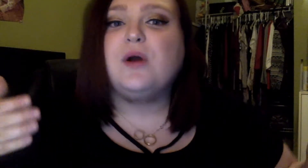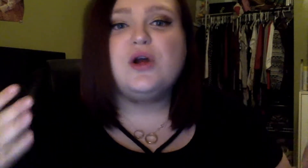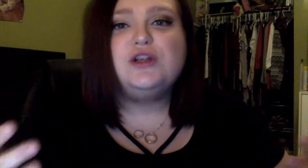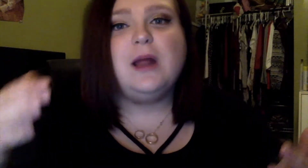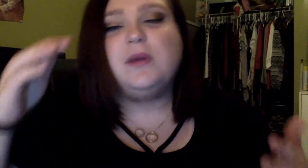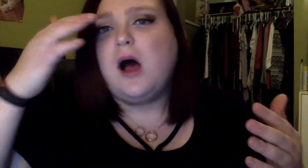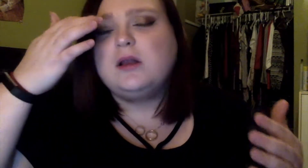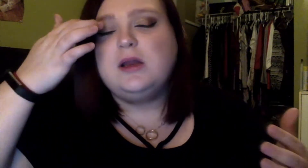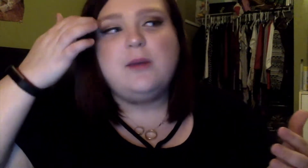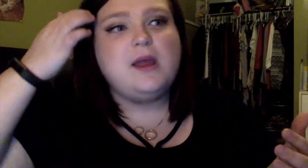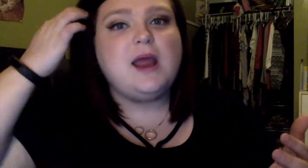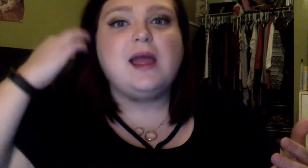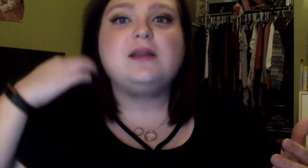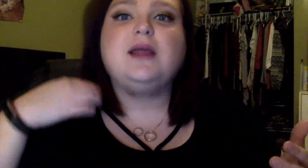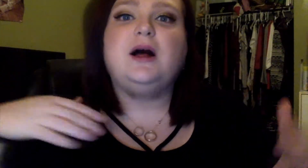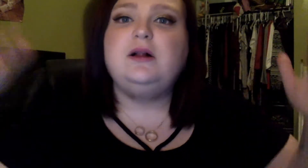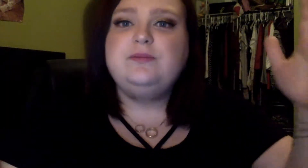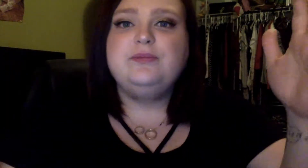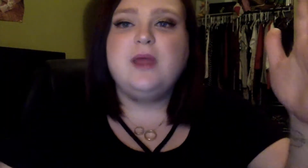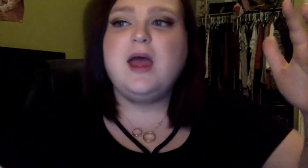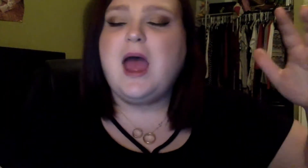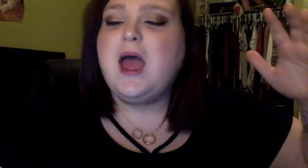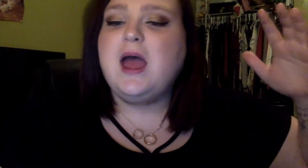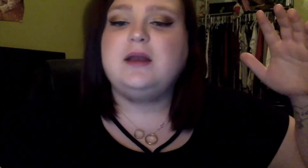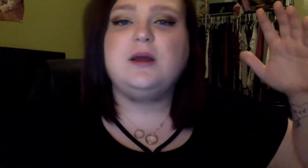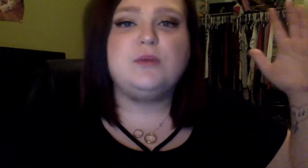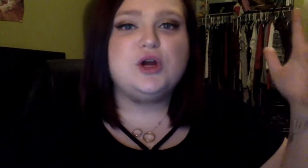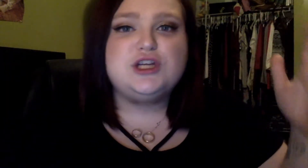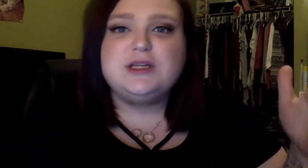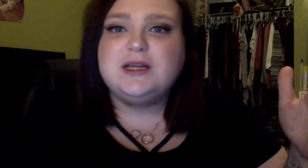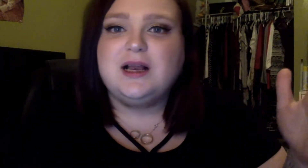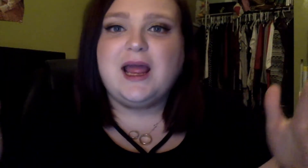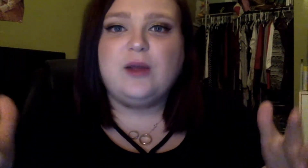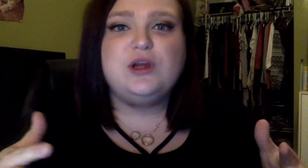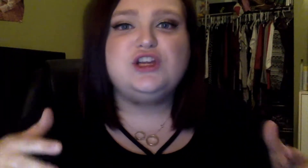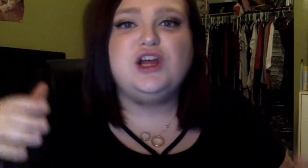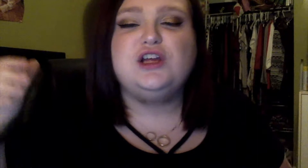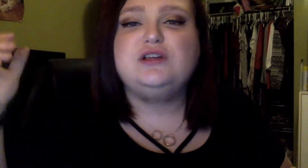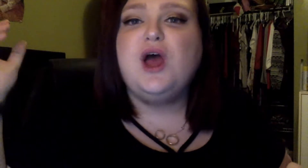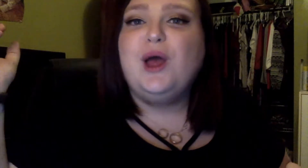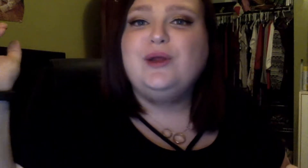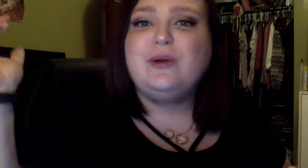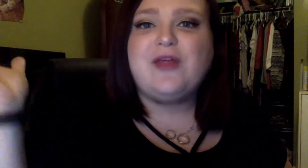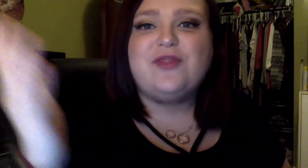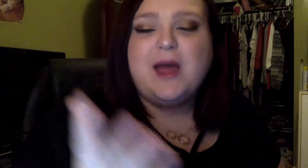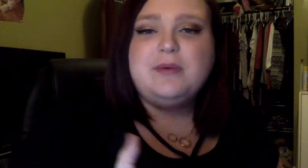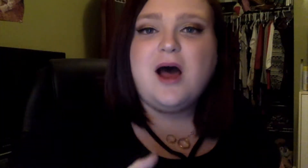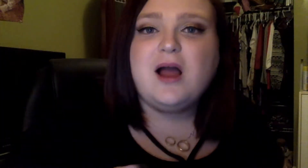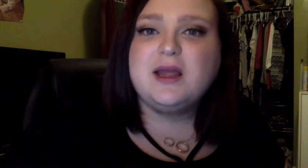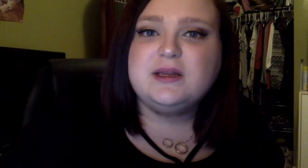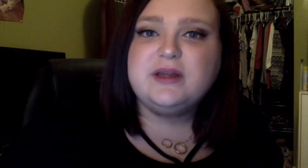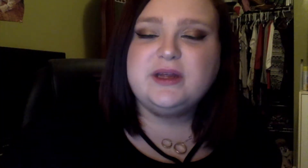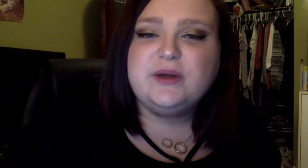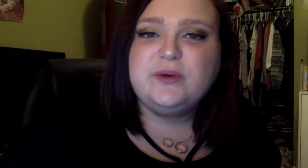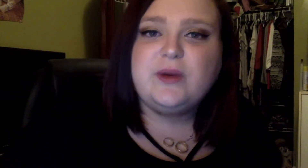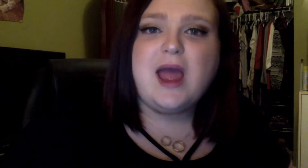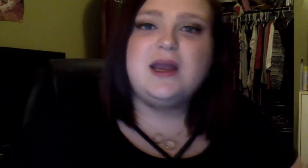Immerse them, talk to them in ASL and emerge into the language, because You'll get them talking to you, and then